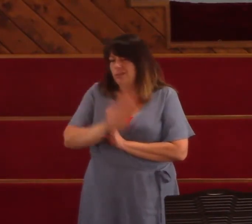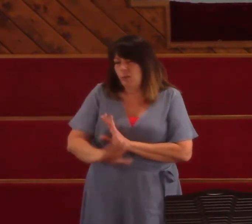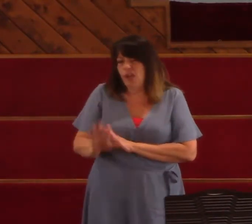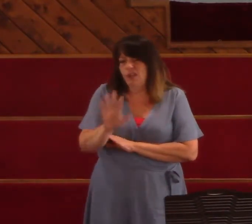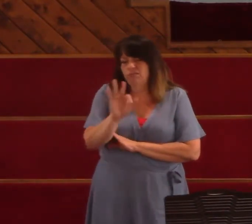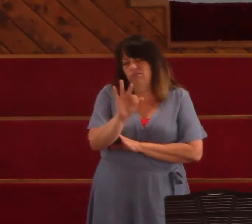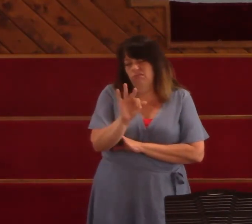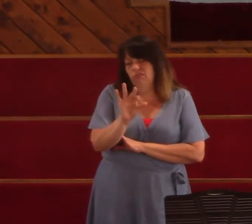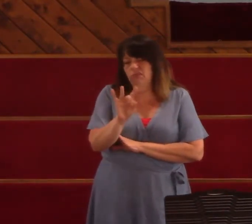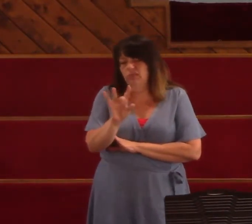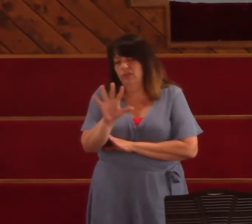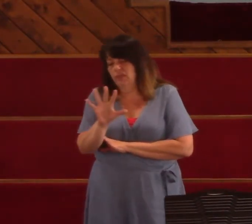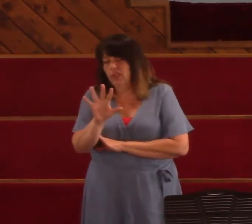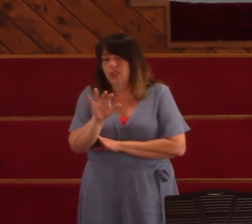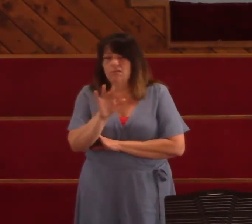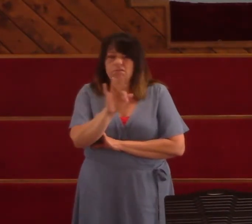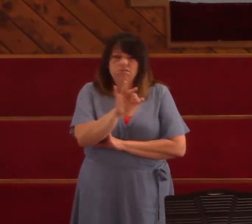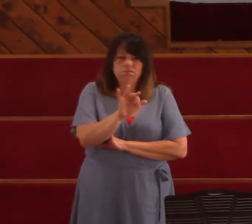86,